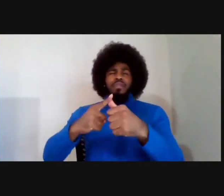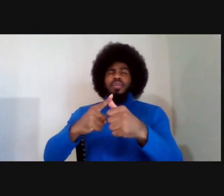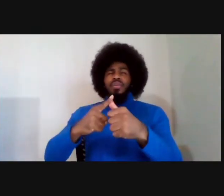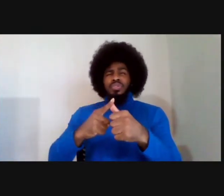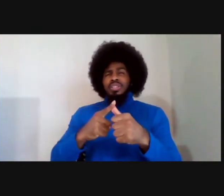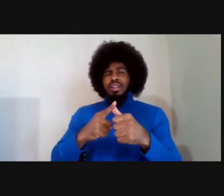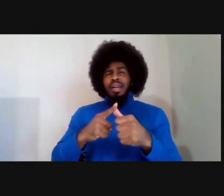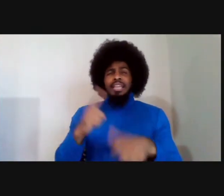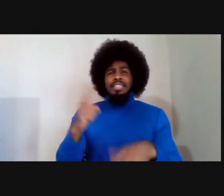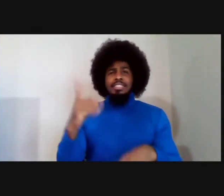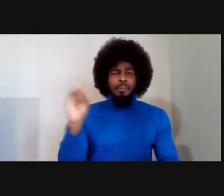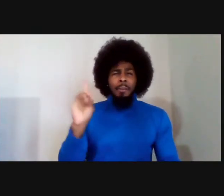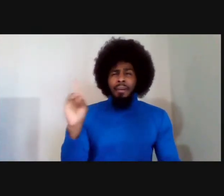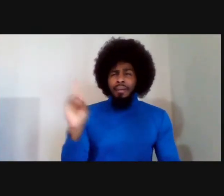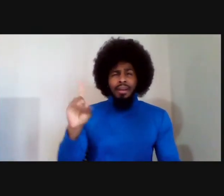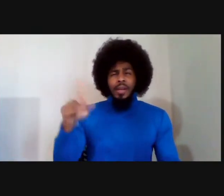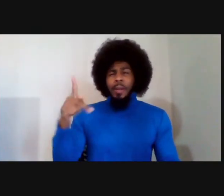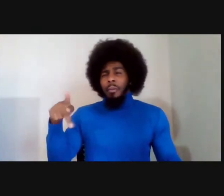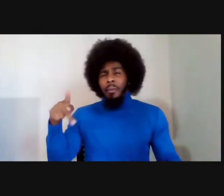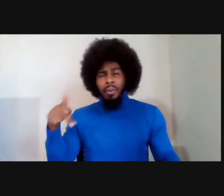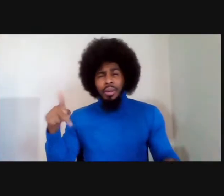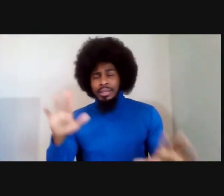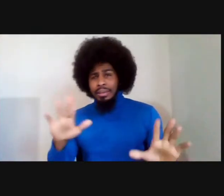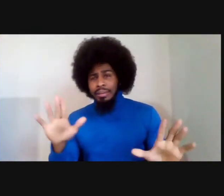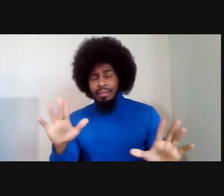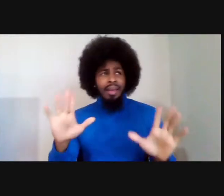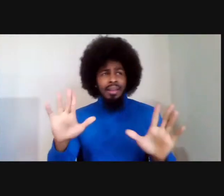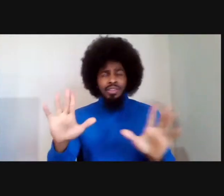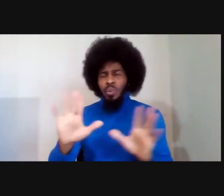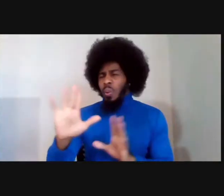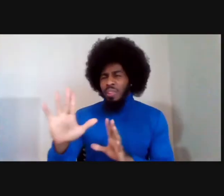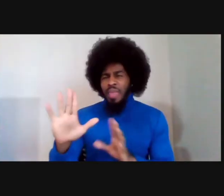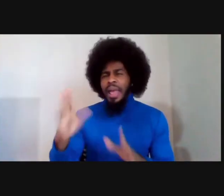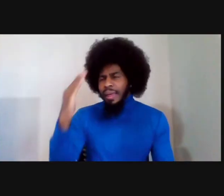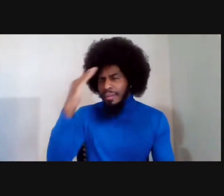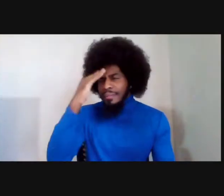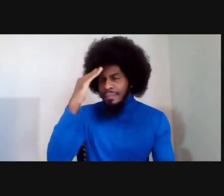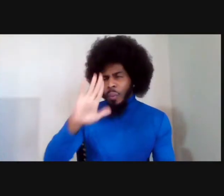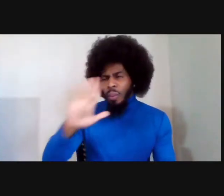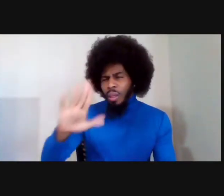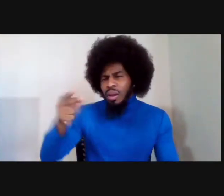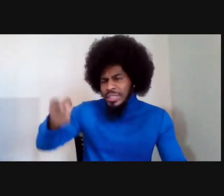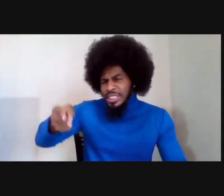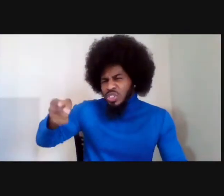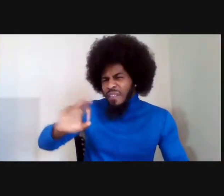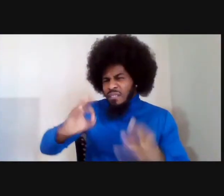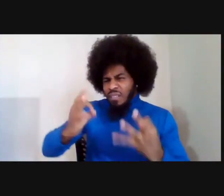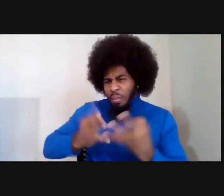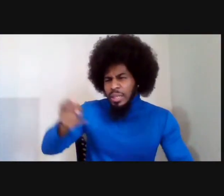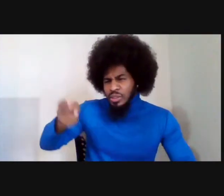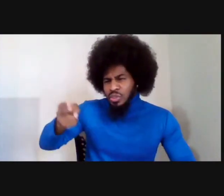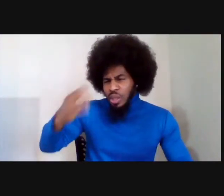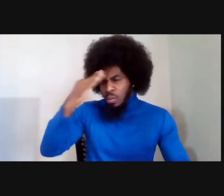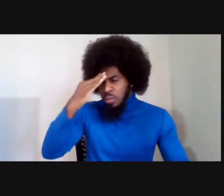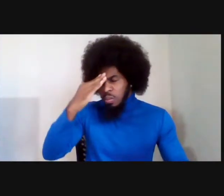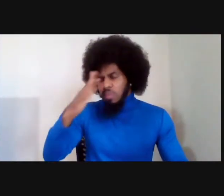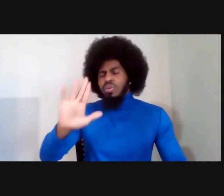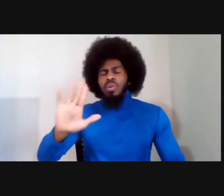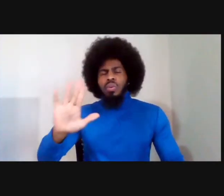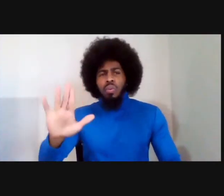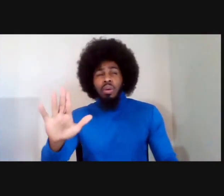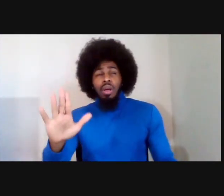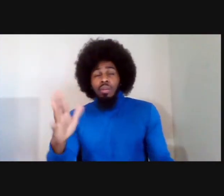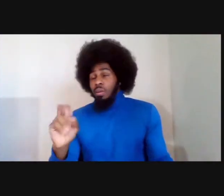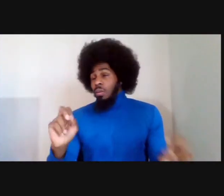they are like them type of people. So one of my aunts like knew, you know, on the Whitakers. The Whitakers did all that. And I was like, well, I'm gonna